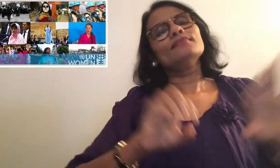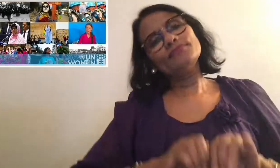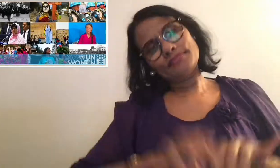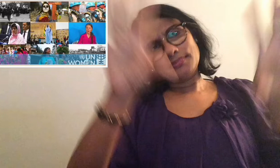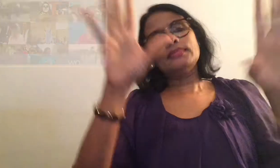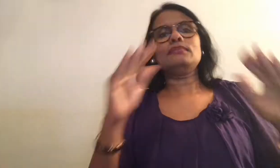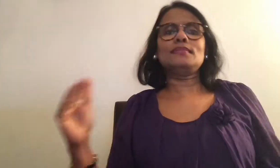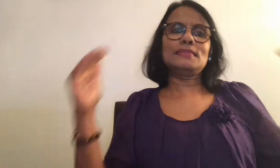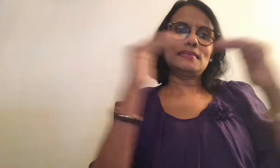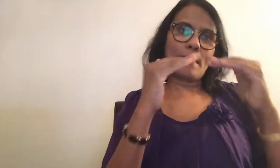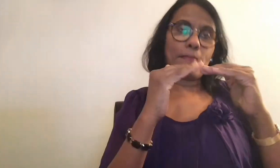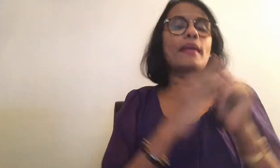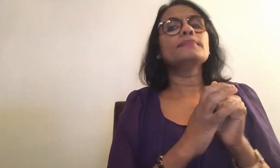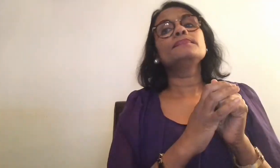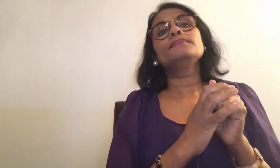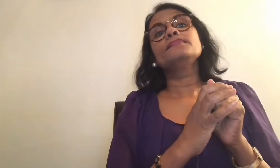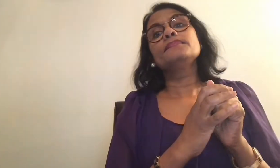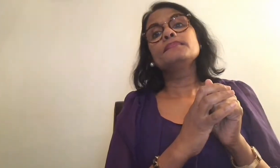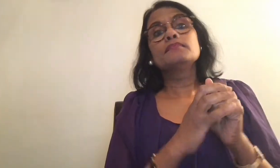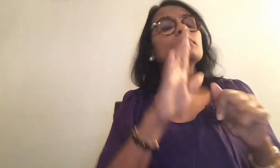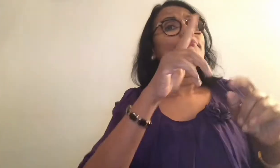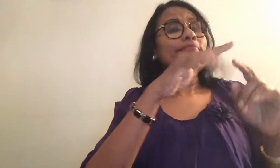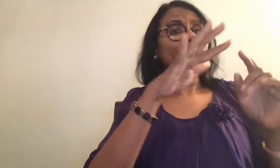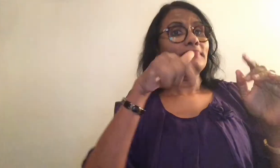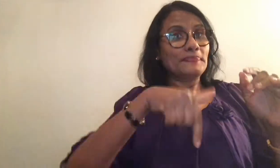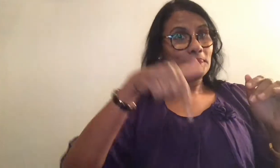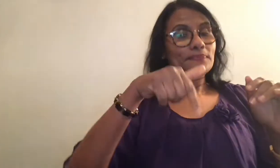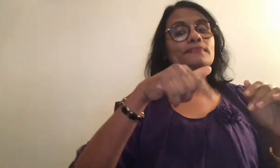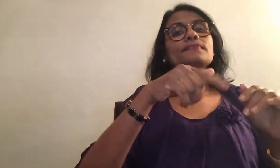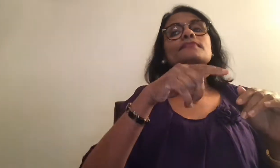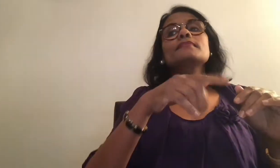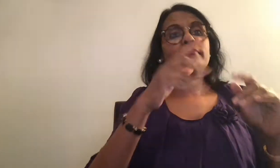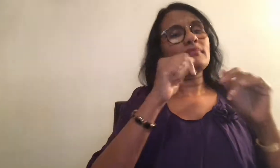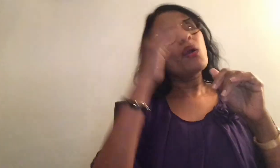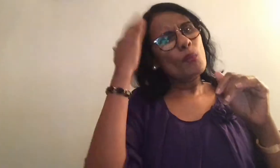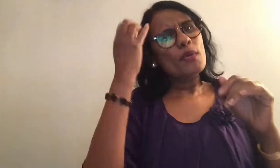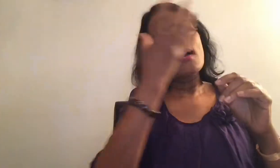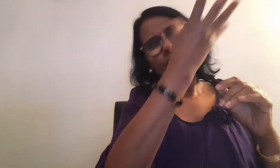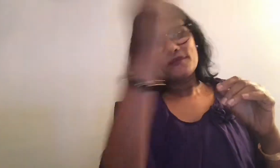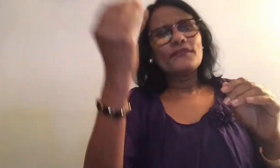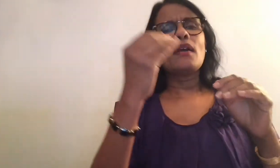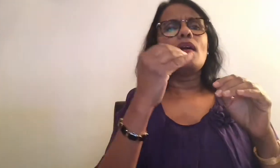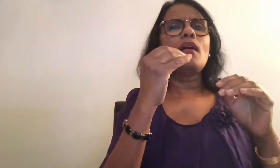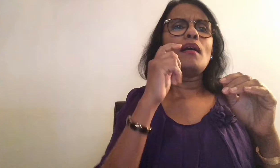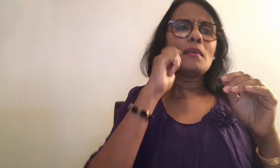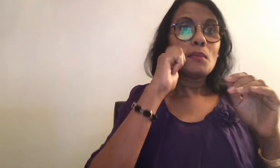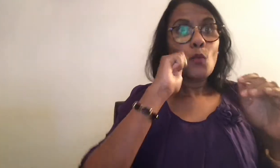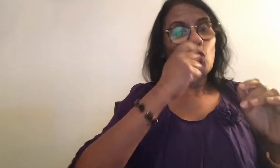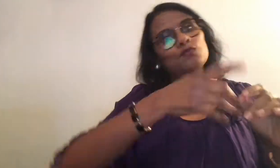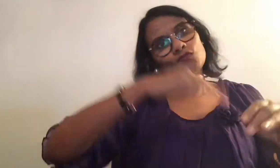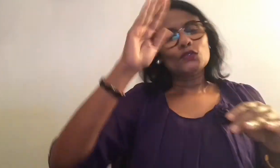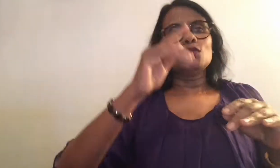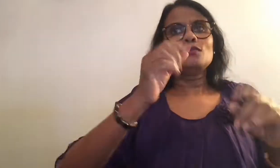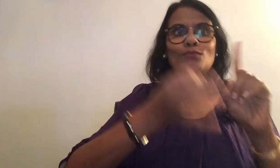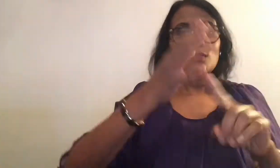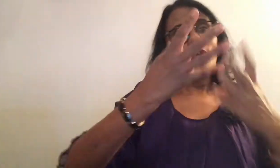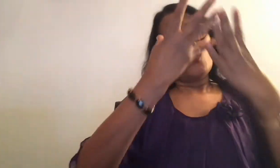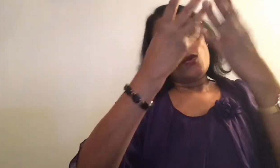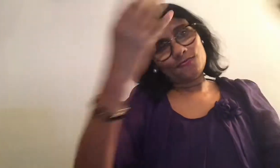we have to worry about is if that uterus ruptures, because then all that infection just leaks out into the abdomen, and it's a big mess. This is definitely one of the big reasons